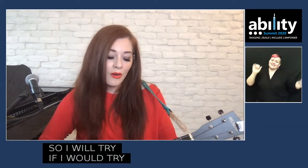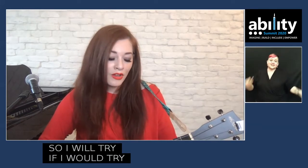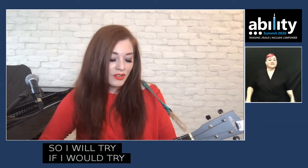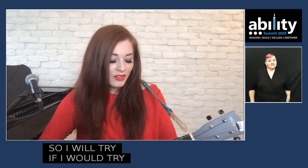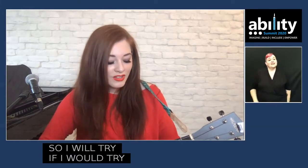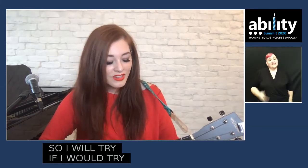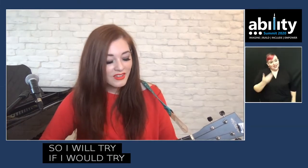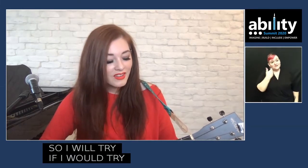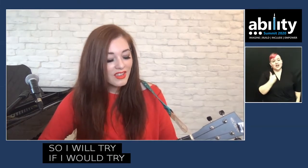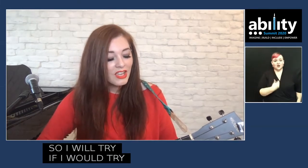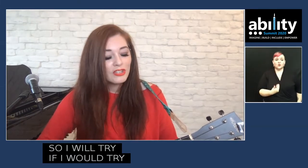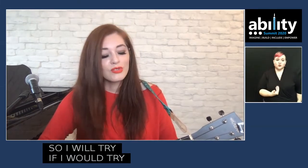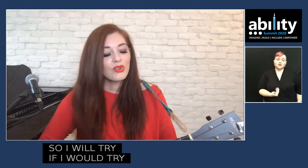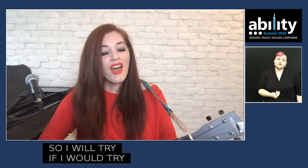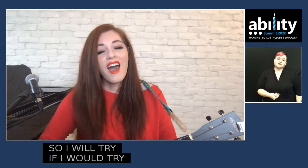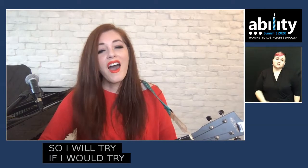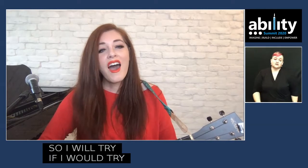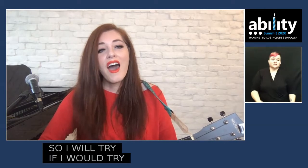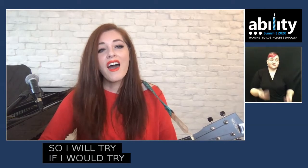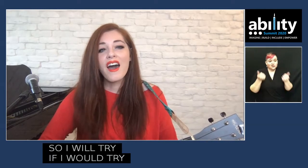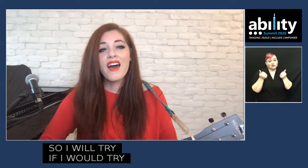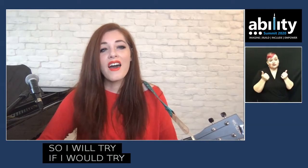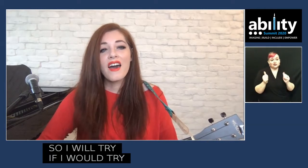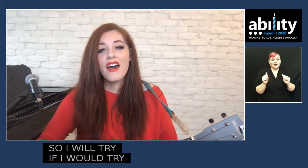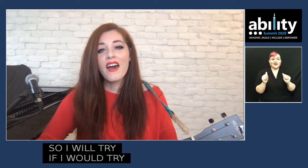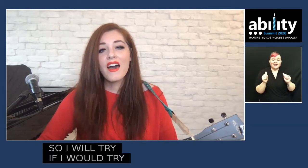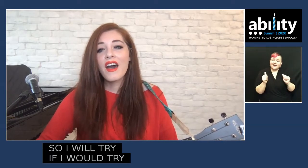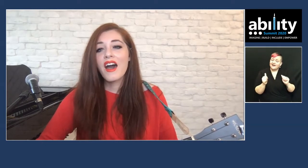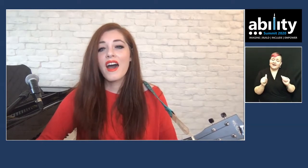If I would try.